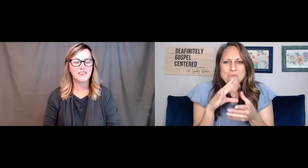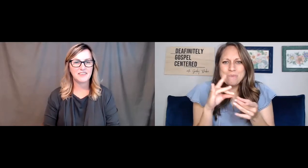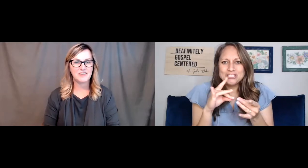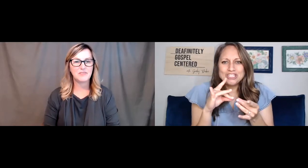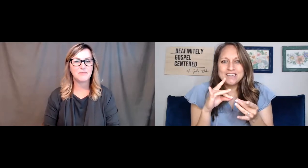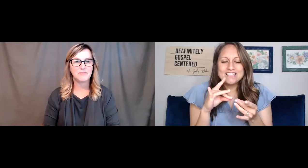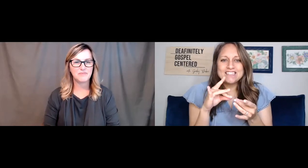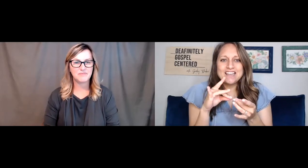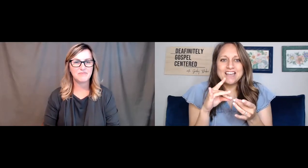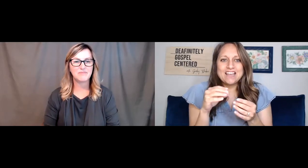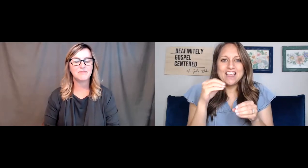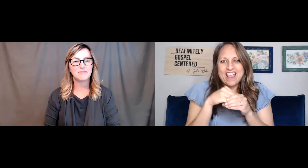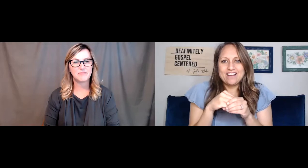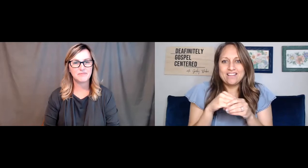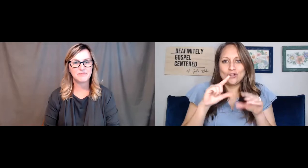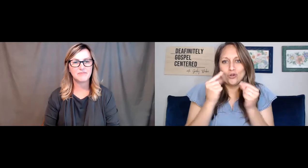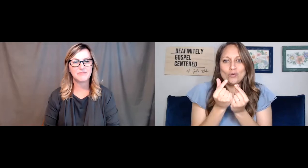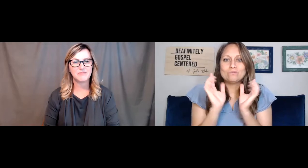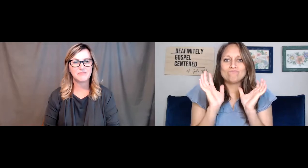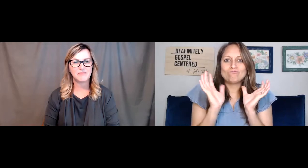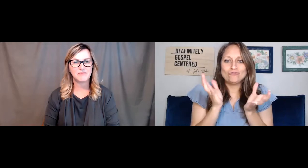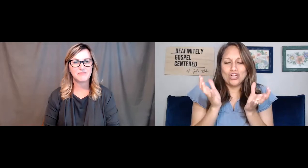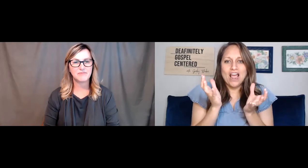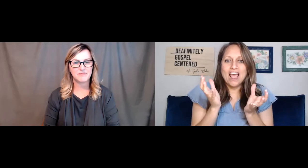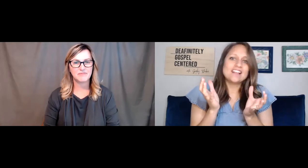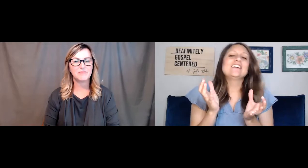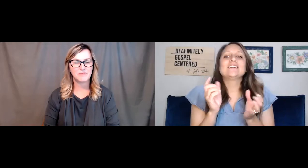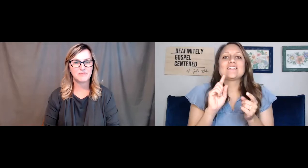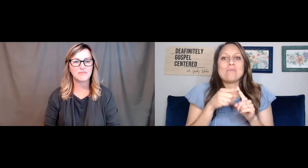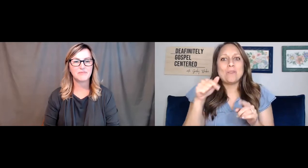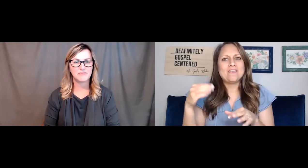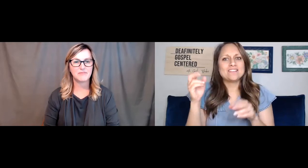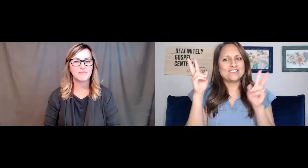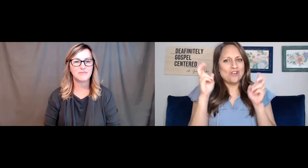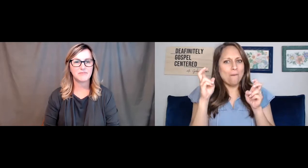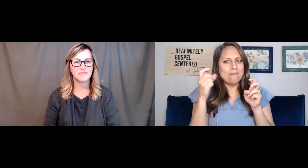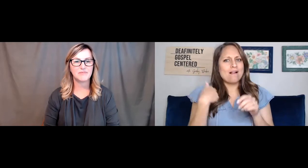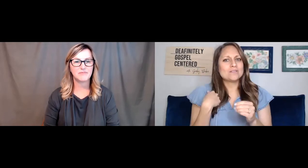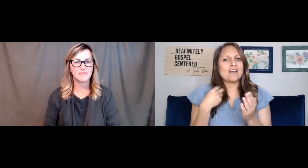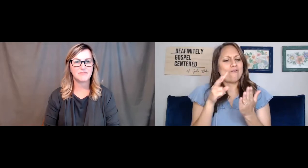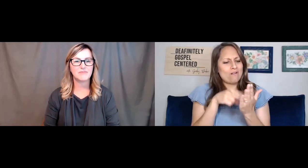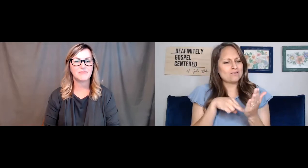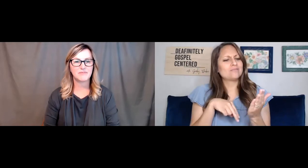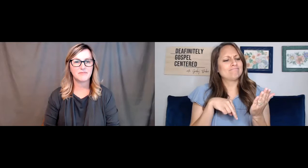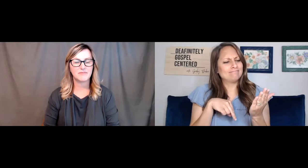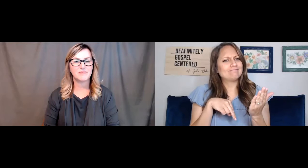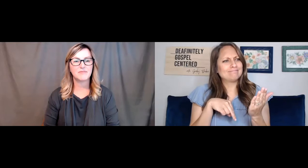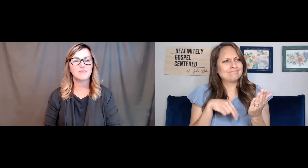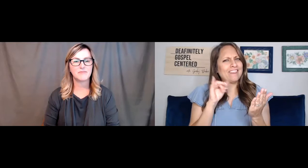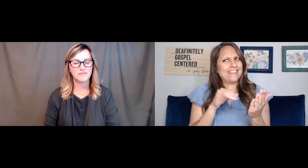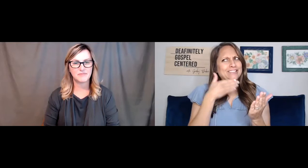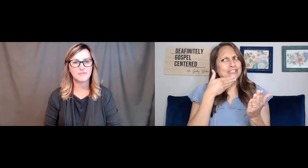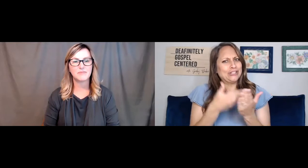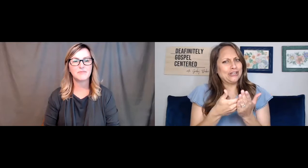ago, you had actually mentioned in a group chat this topic, generational forgiveness. And I remember